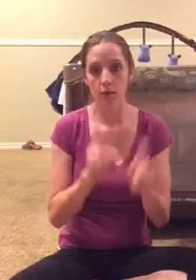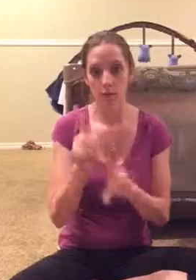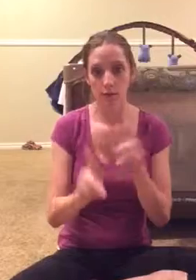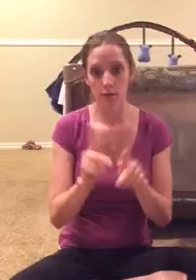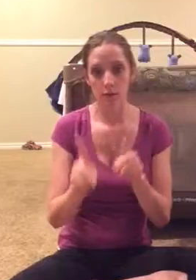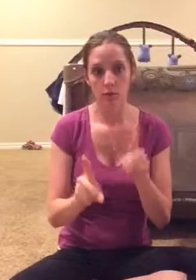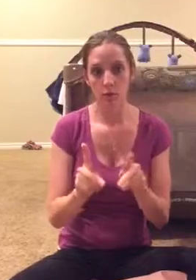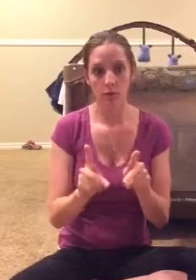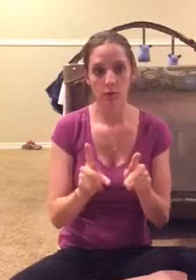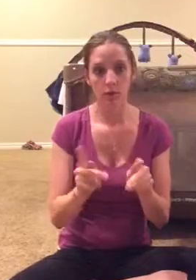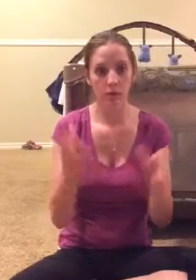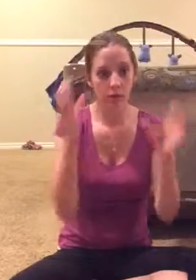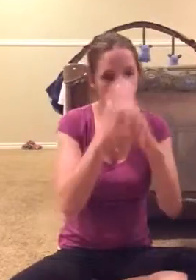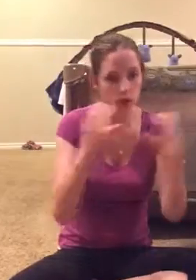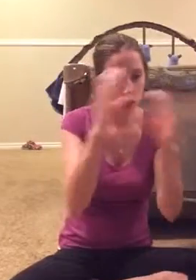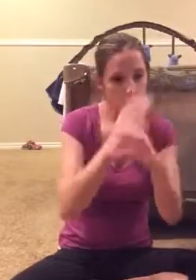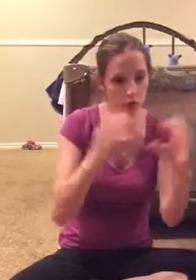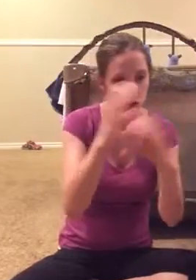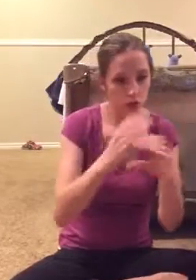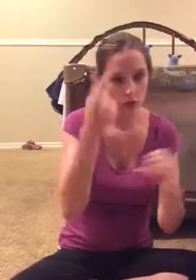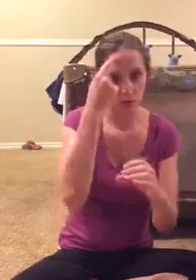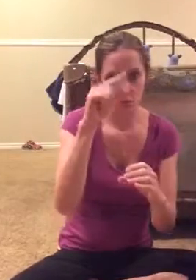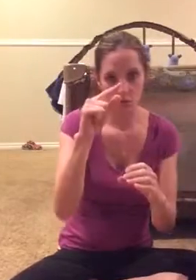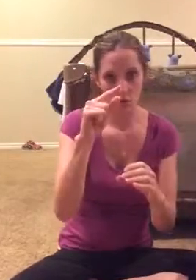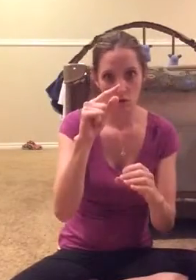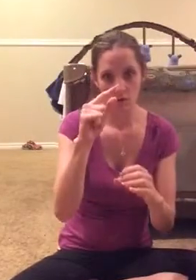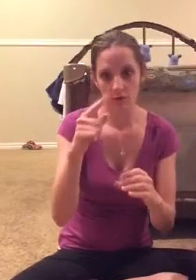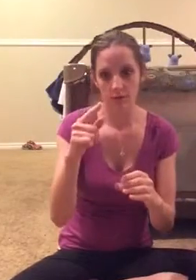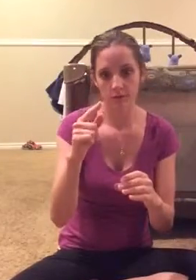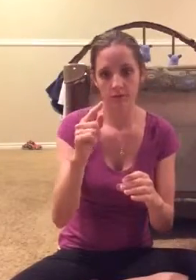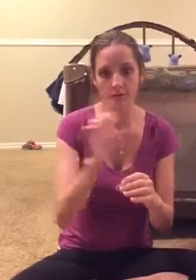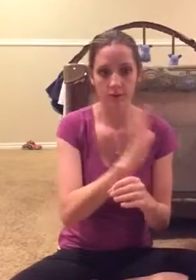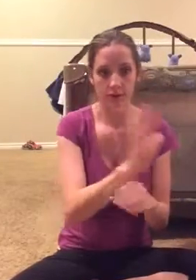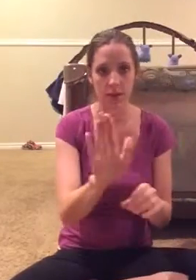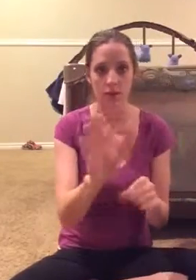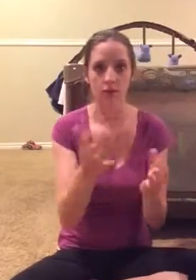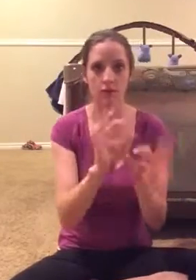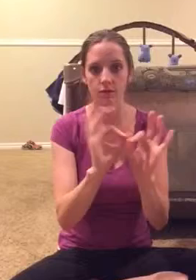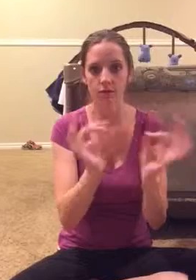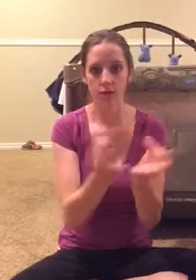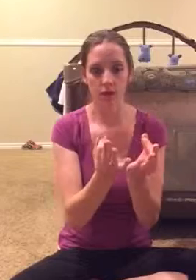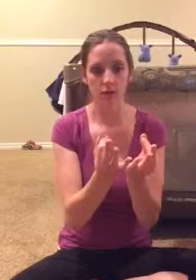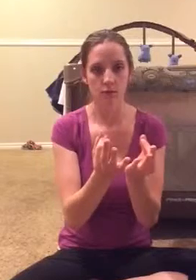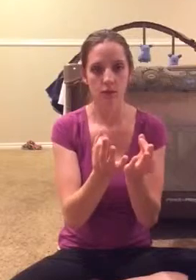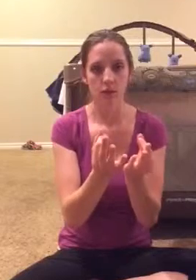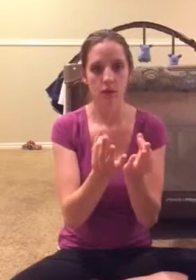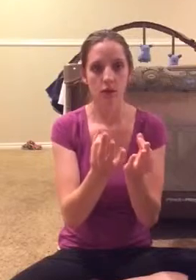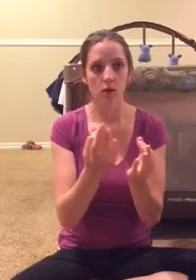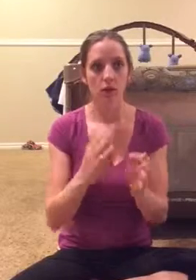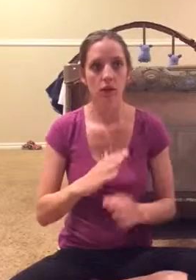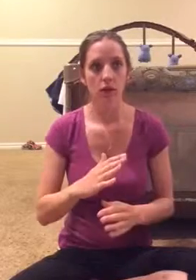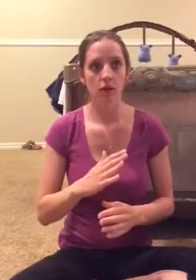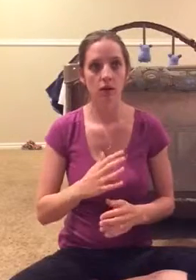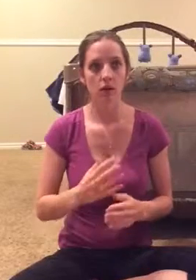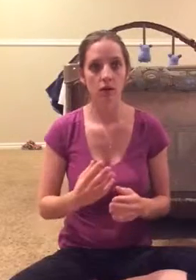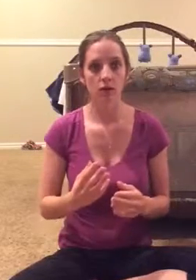windstorm, got them out of the water, and treated them. We are overwhelmed by the outpouring of love and support that has been